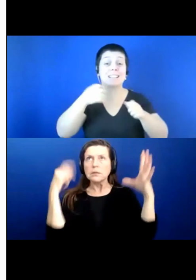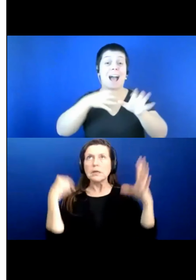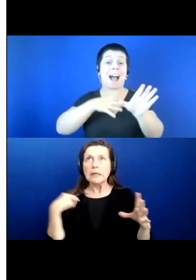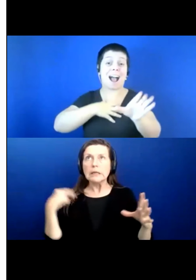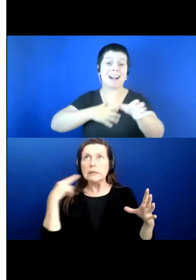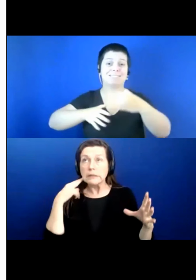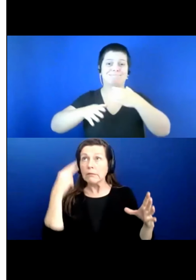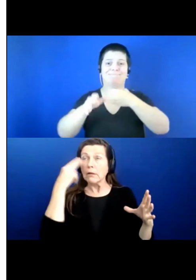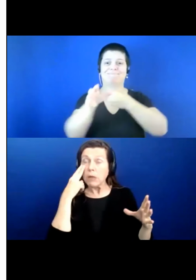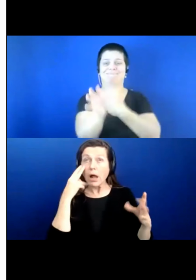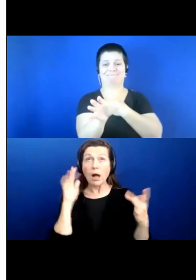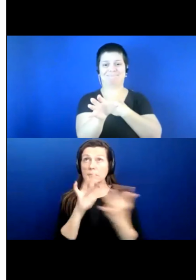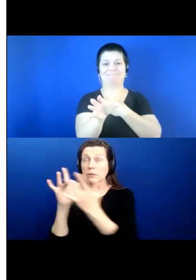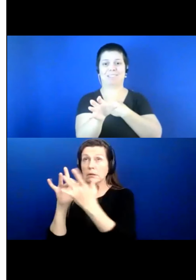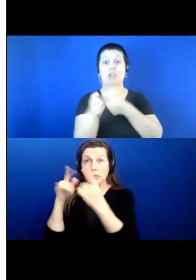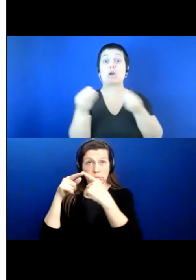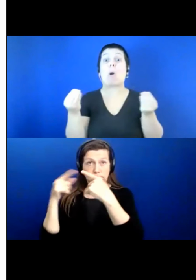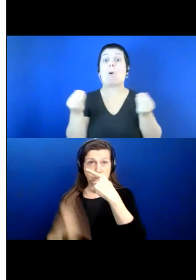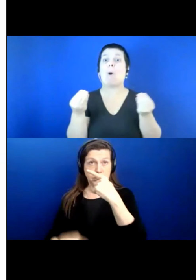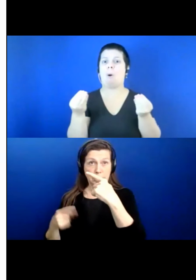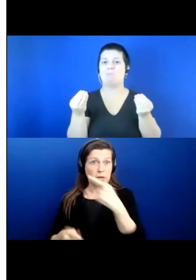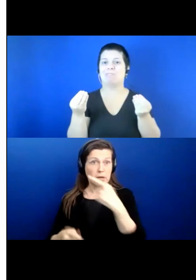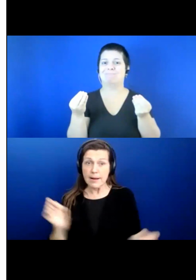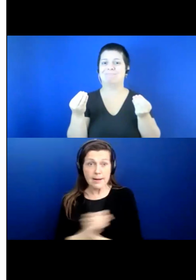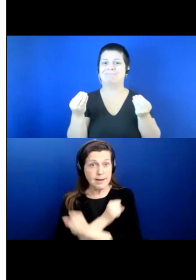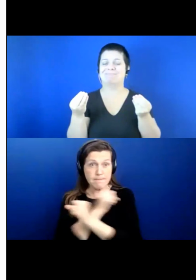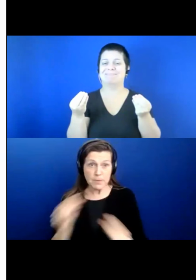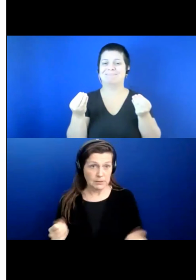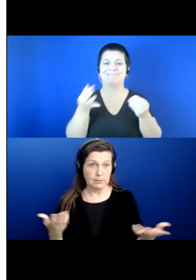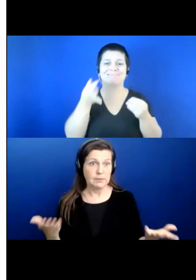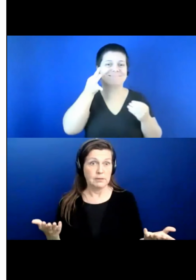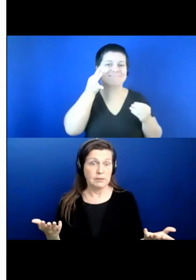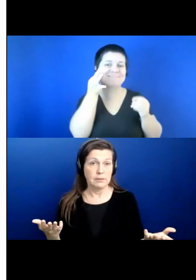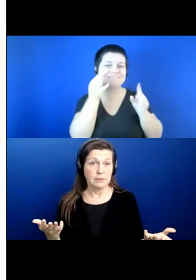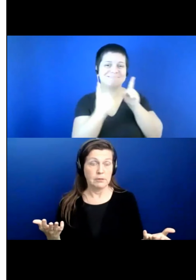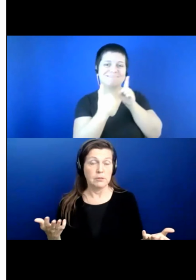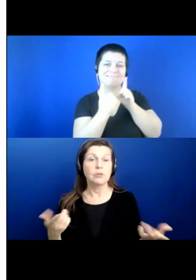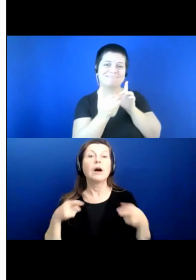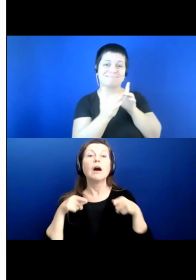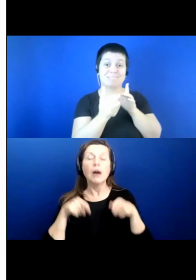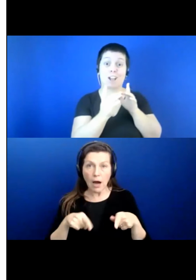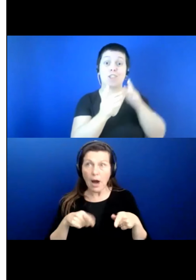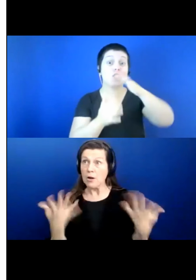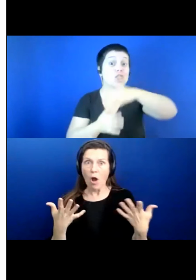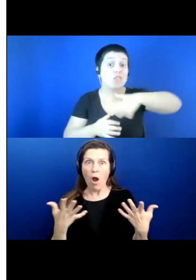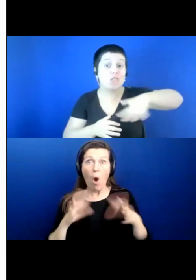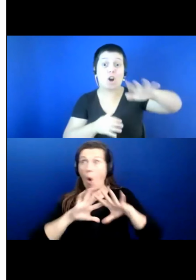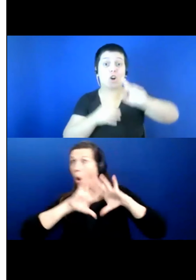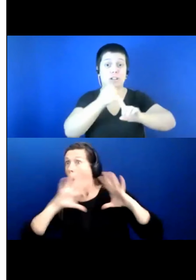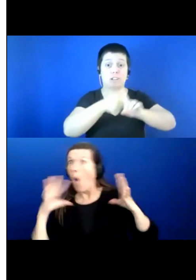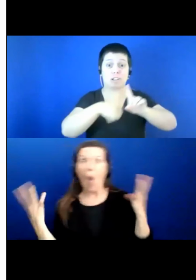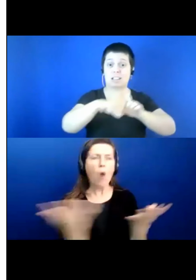all these connections. The whole society does experience now the effects of social and